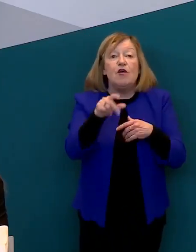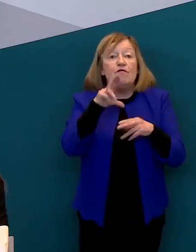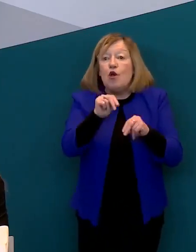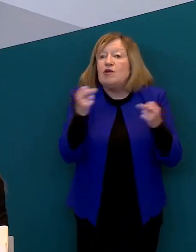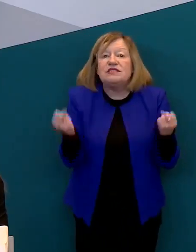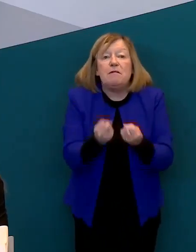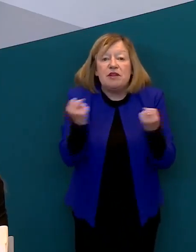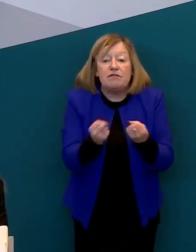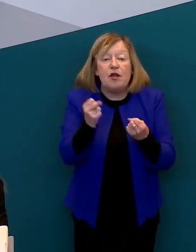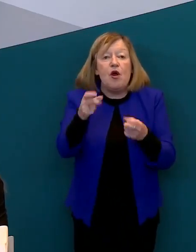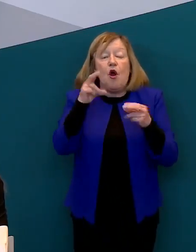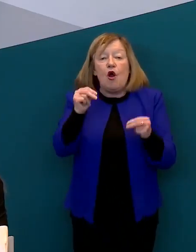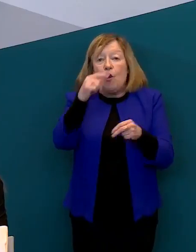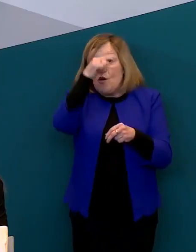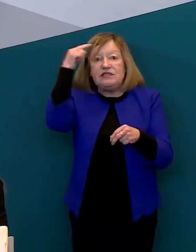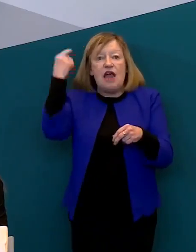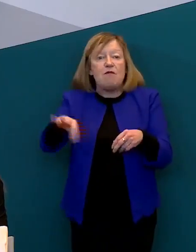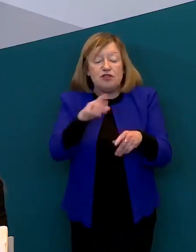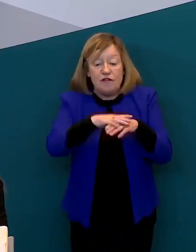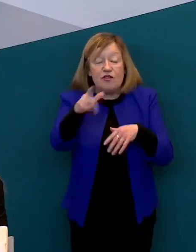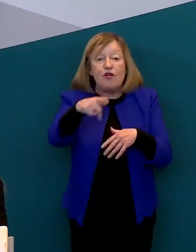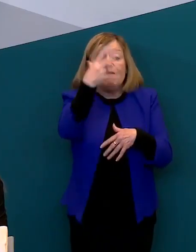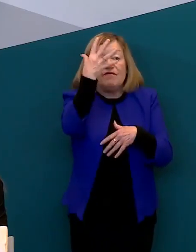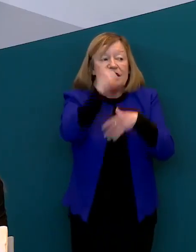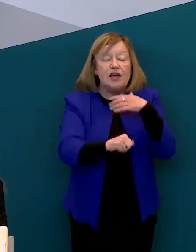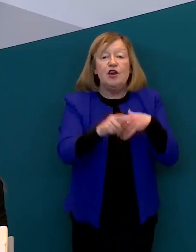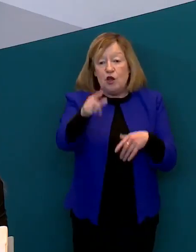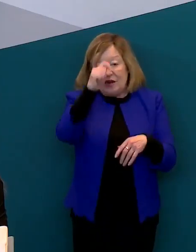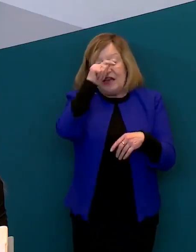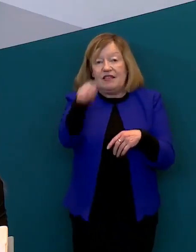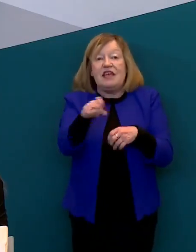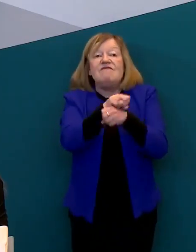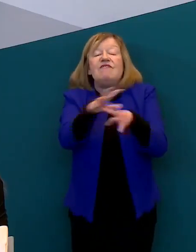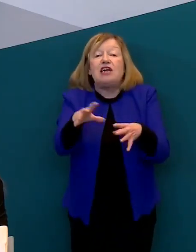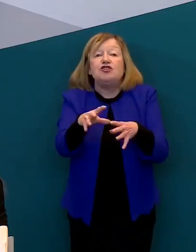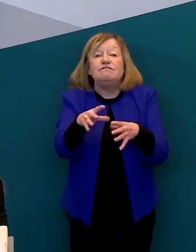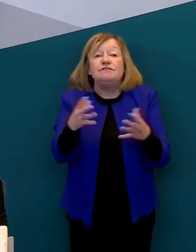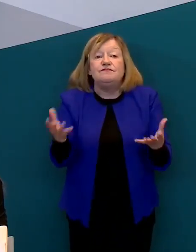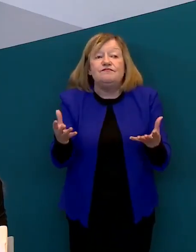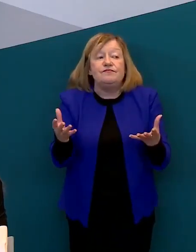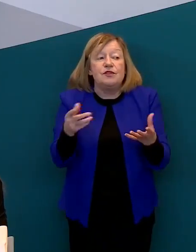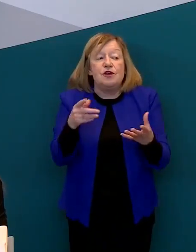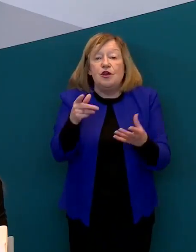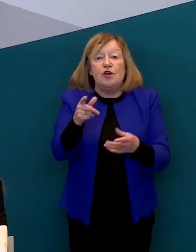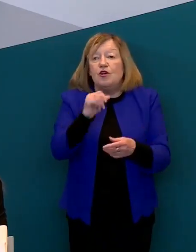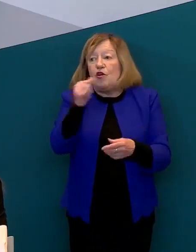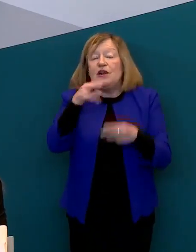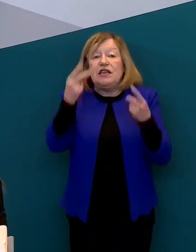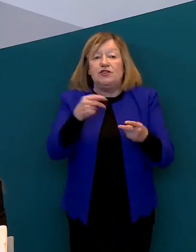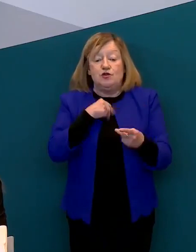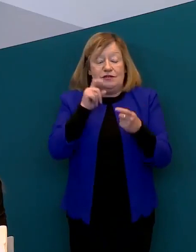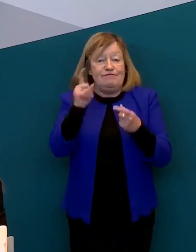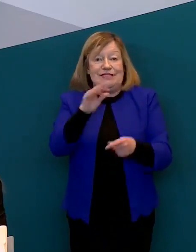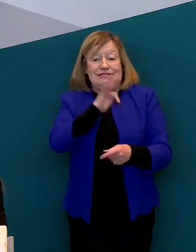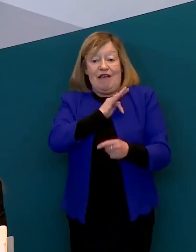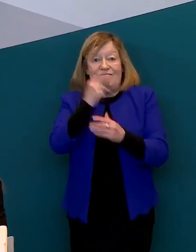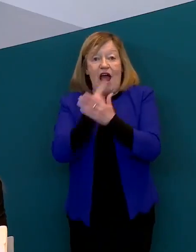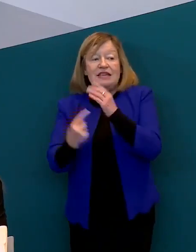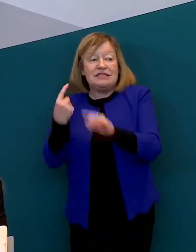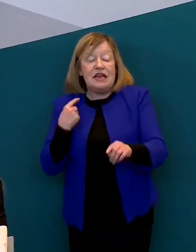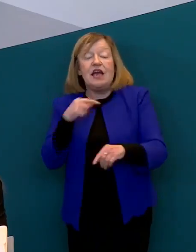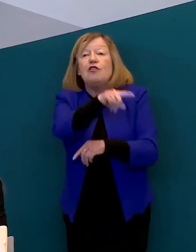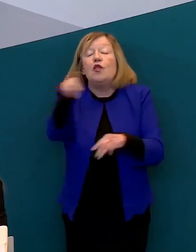symptom-free or if you have no temperature for the final 5 days, you can regard the infection as having, you know, that you no longer need to self-isolate. And all